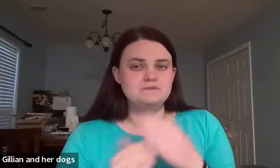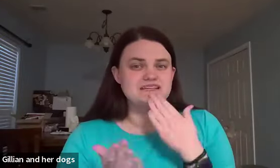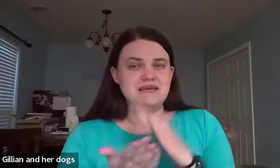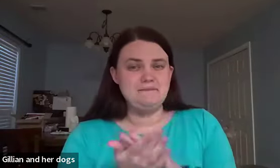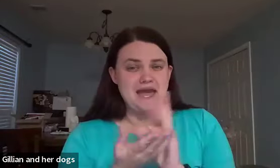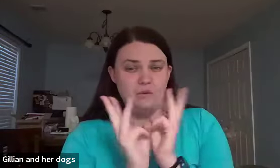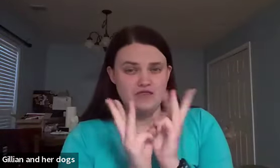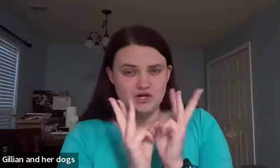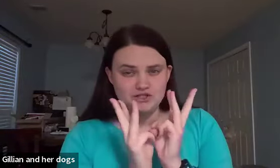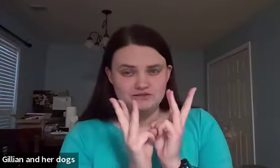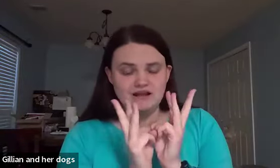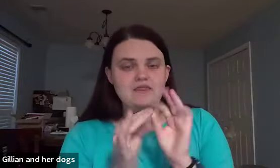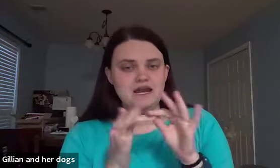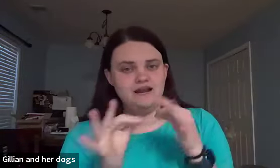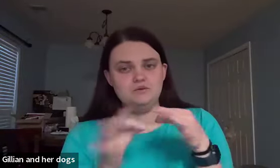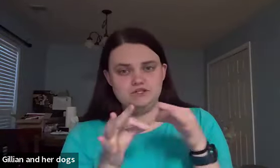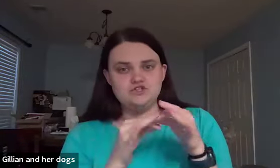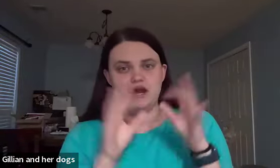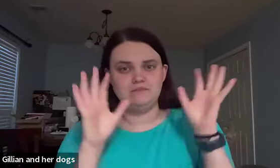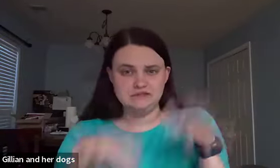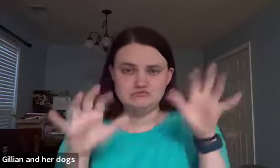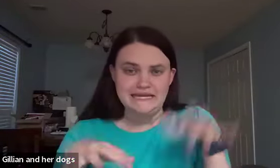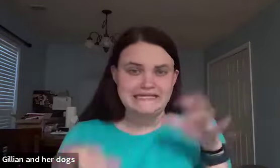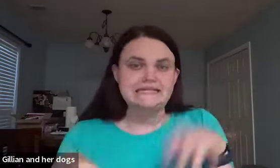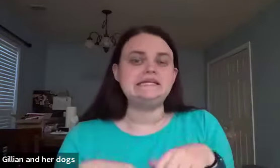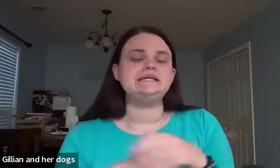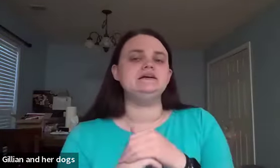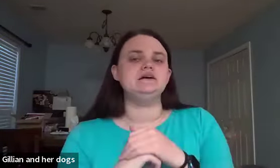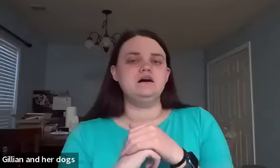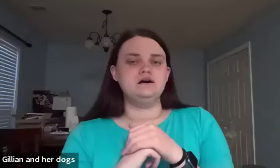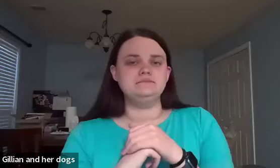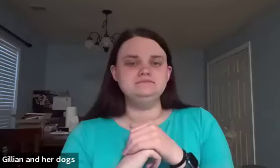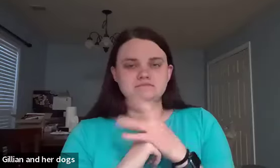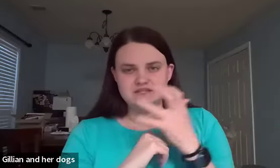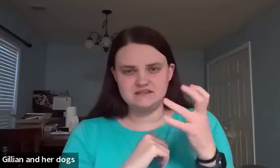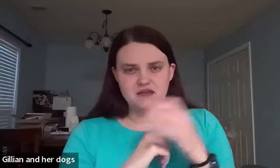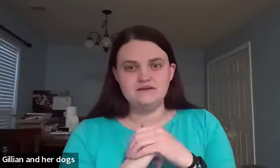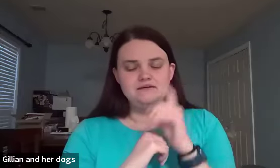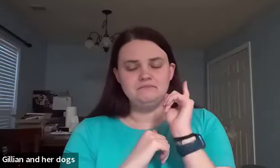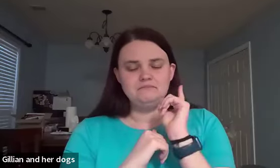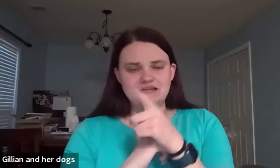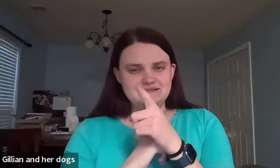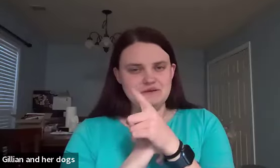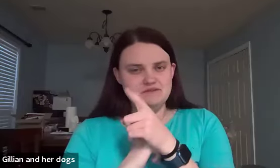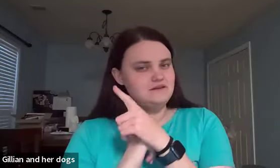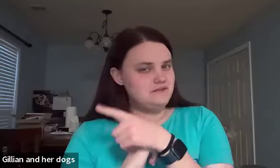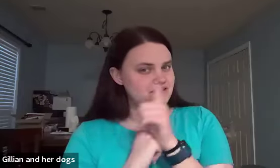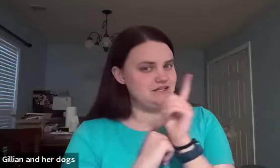storms, I say bad weather, and then I kind of will describe like it's raining, things like that. That did make me think of lightning